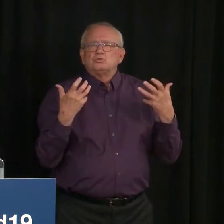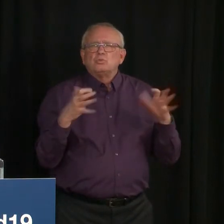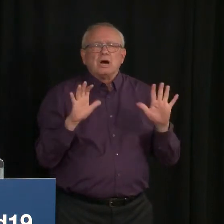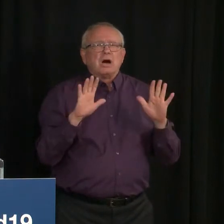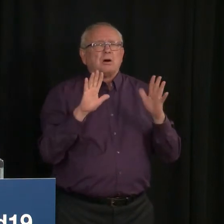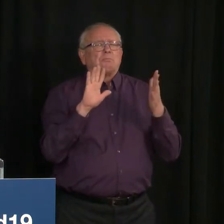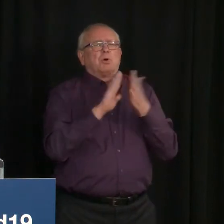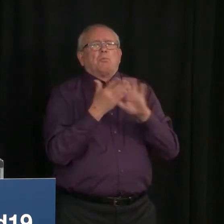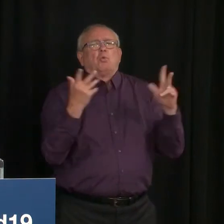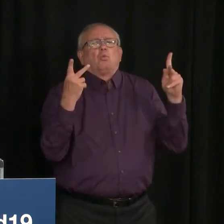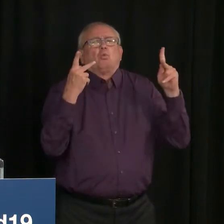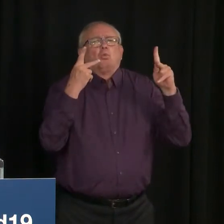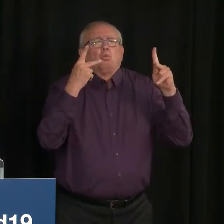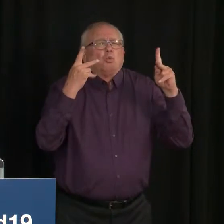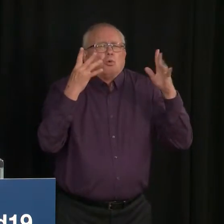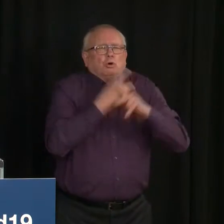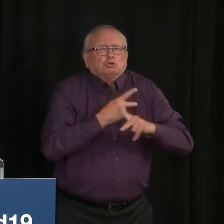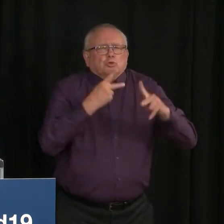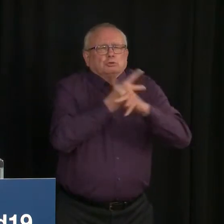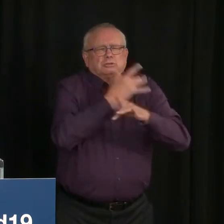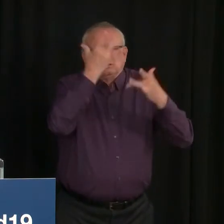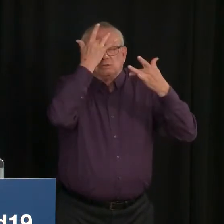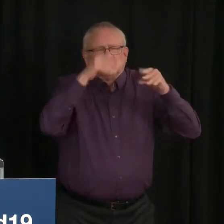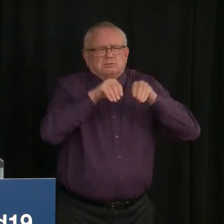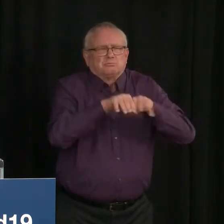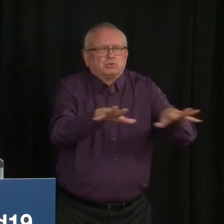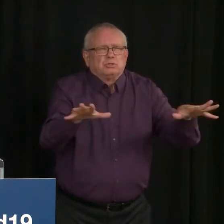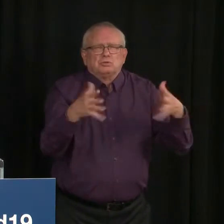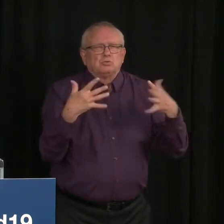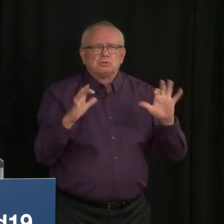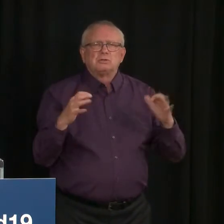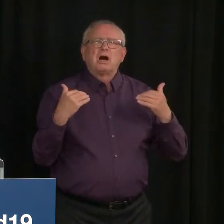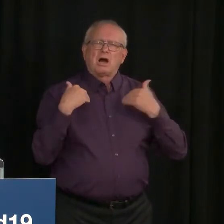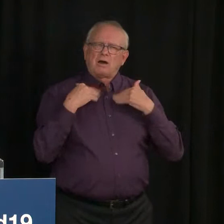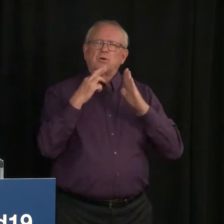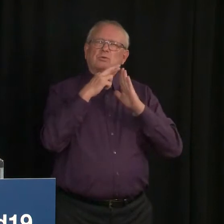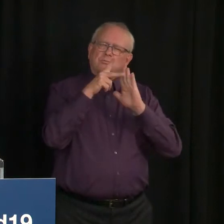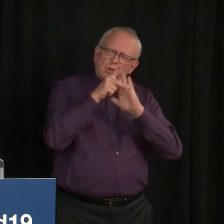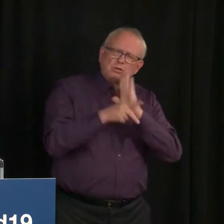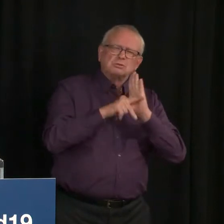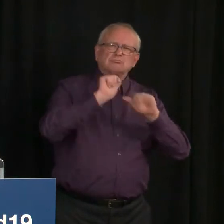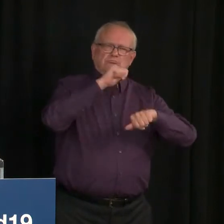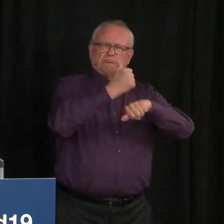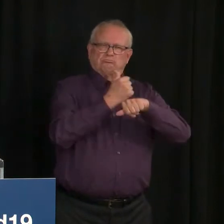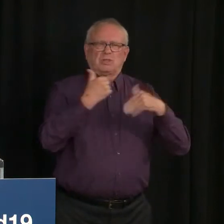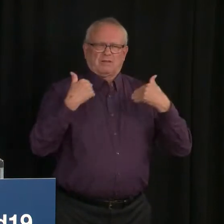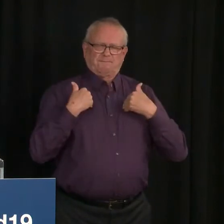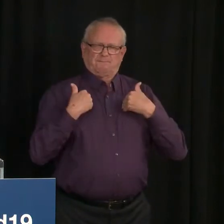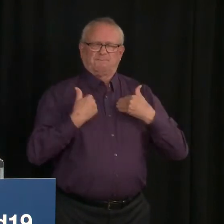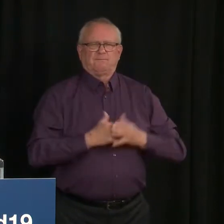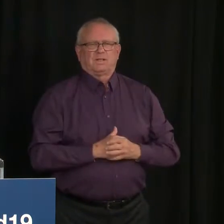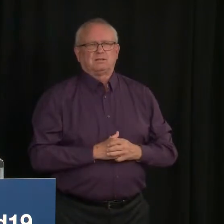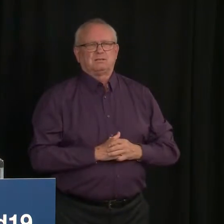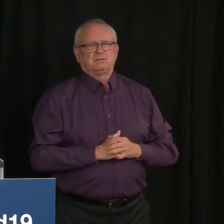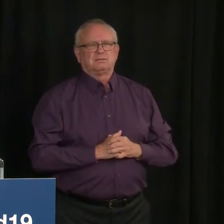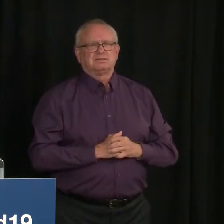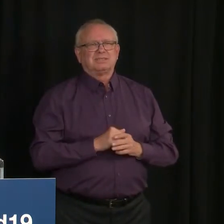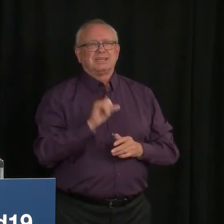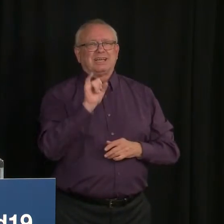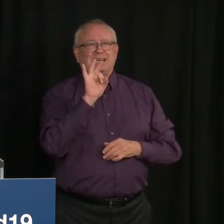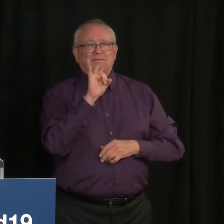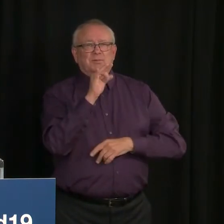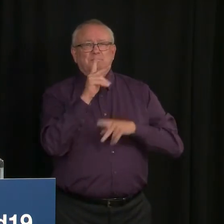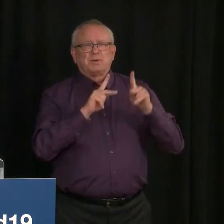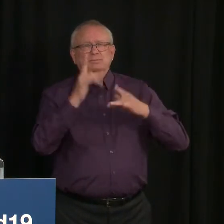cases of COVID-19, close contacts, and anyone with symptoms. However, if a patient doesn't disclose